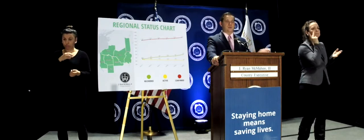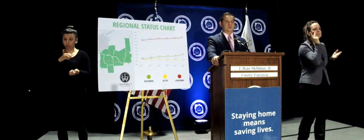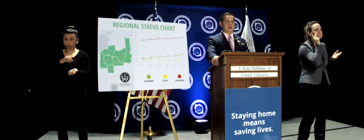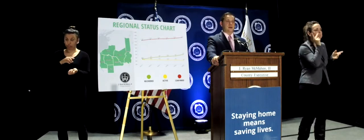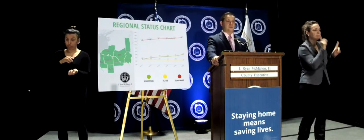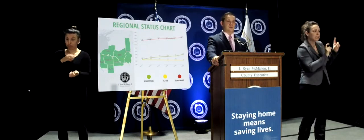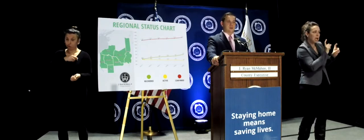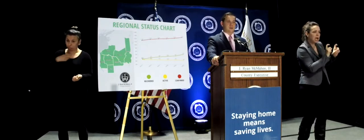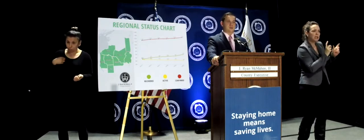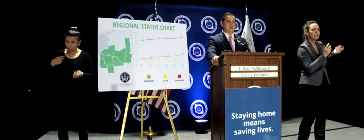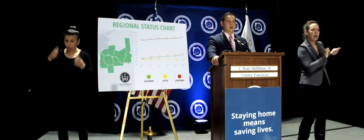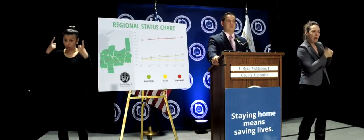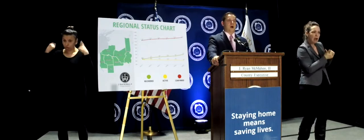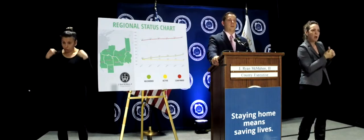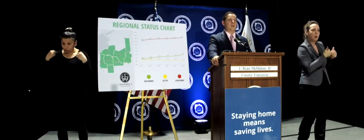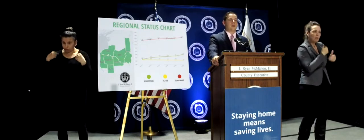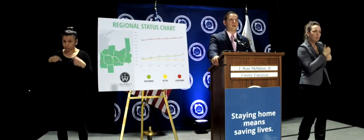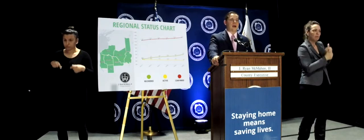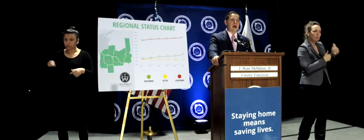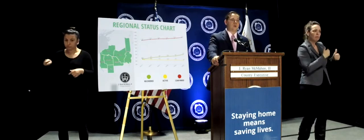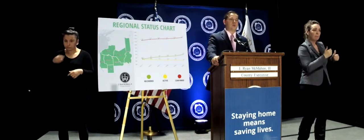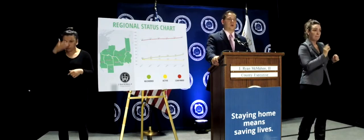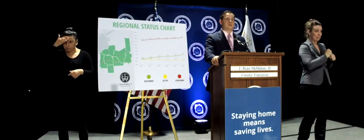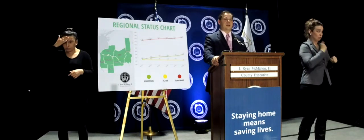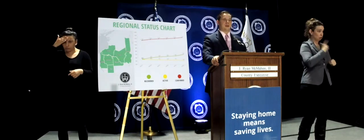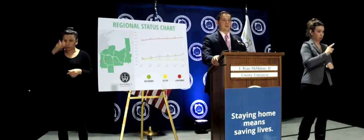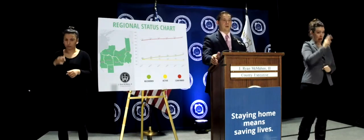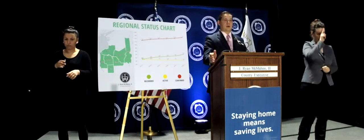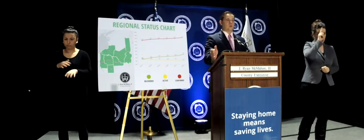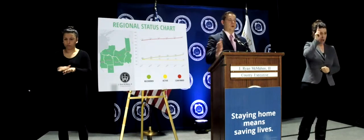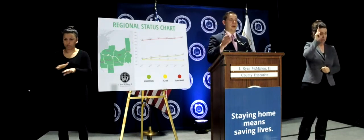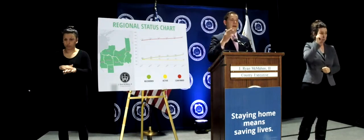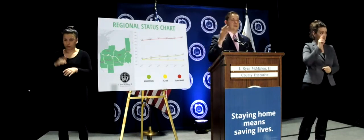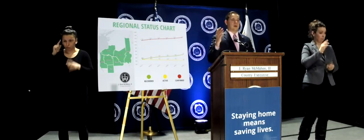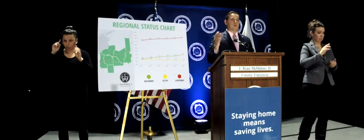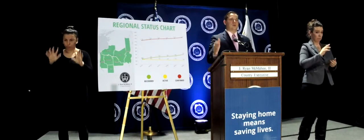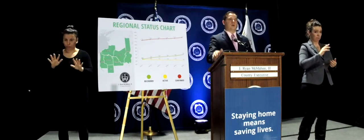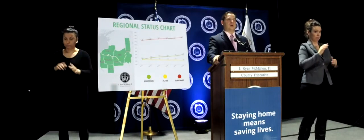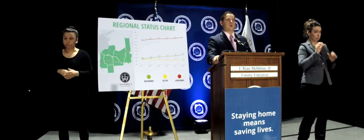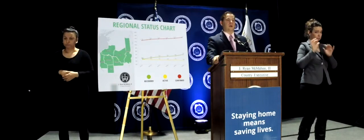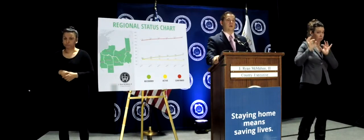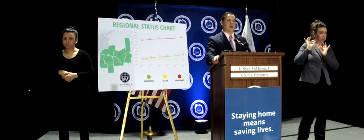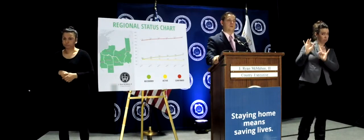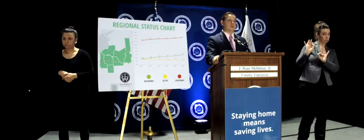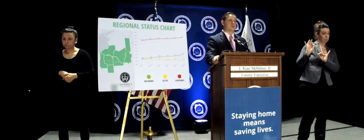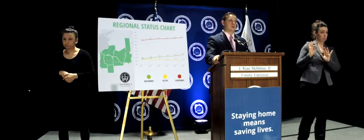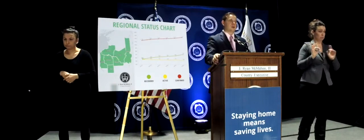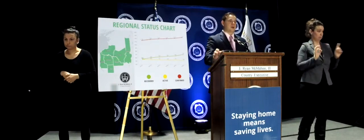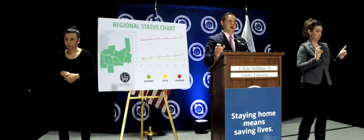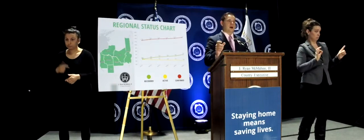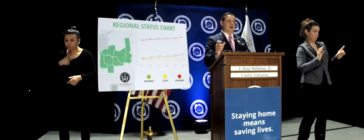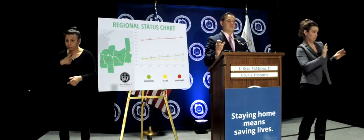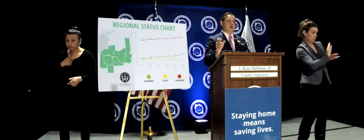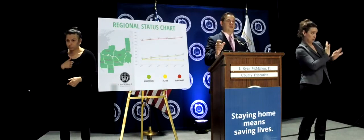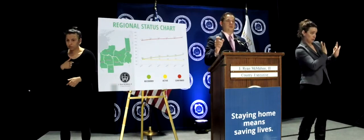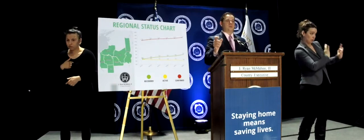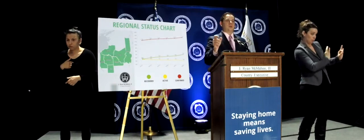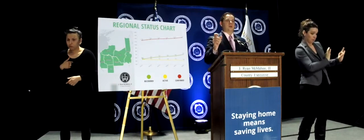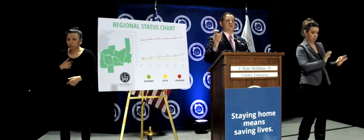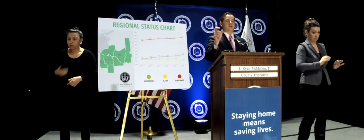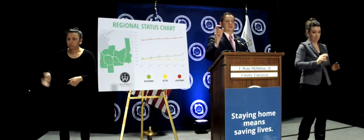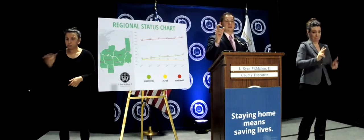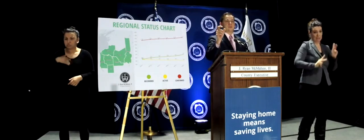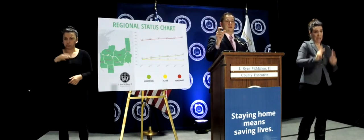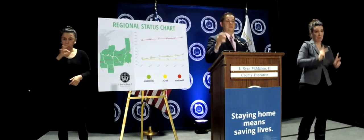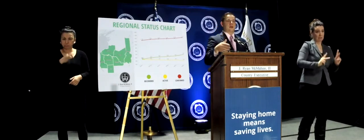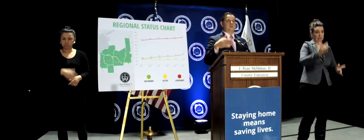improving because of many different things. But I went to work today. I wore a mask. I went to work. I went into the office. If other people